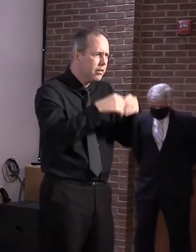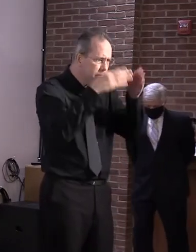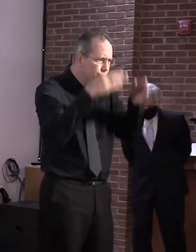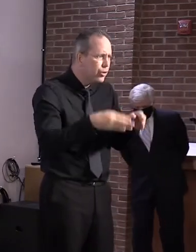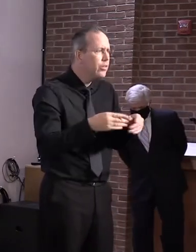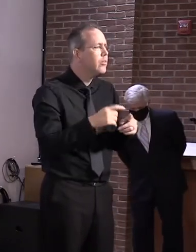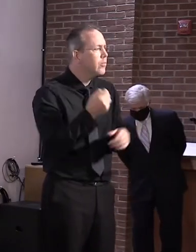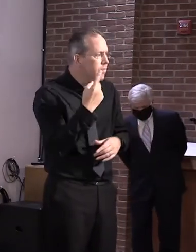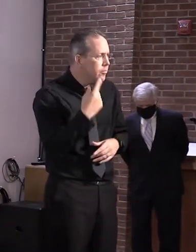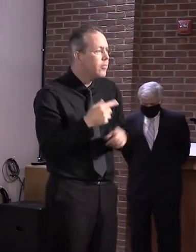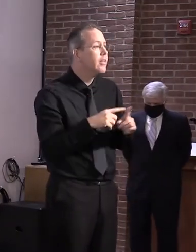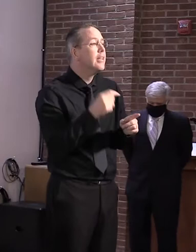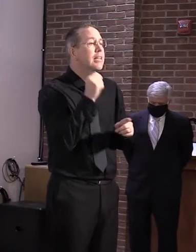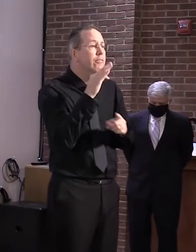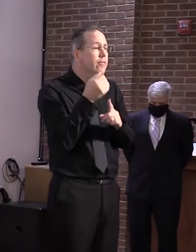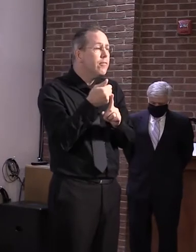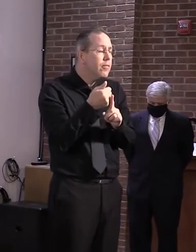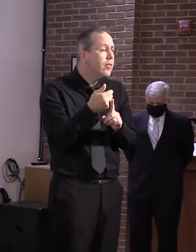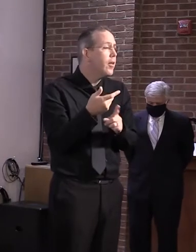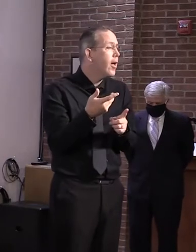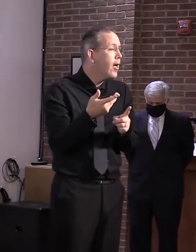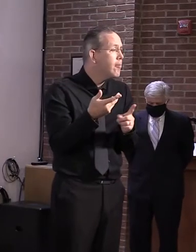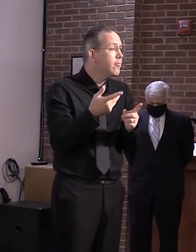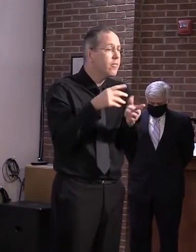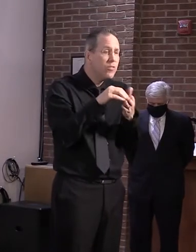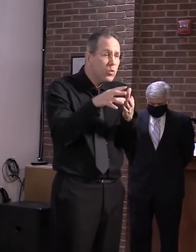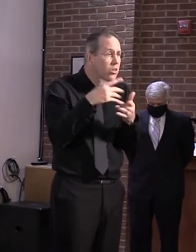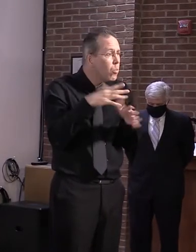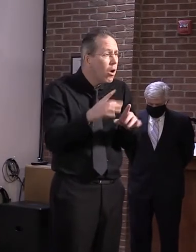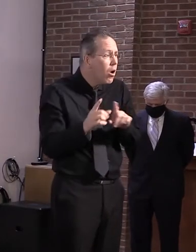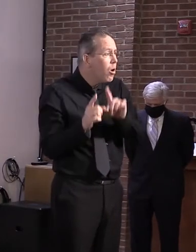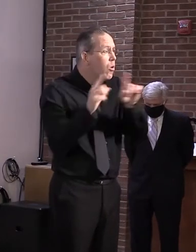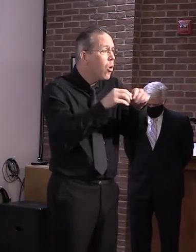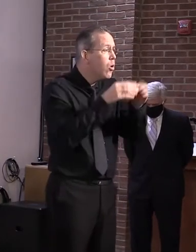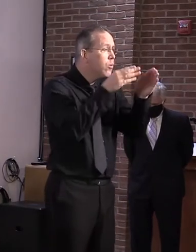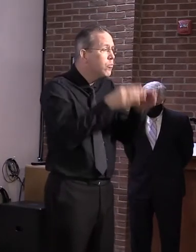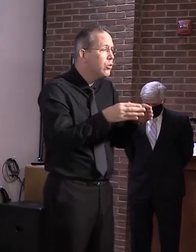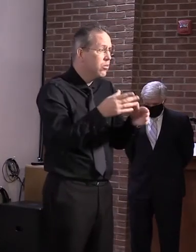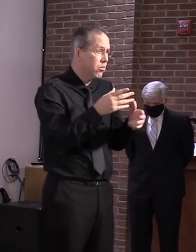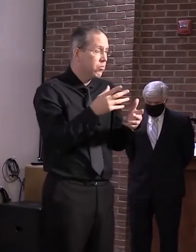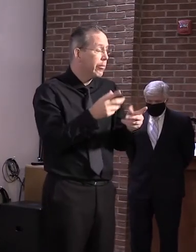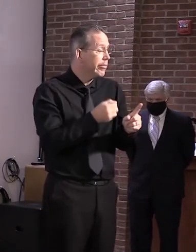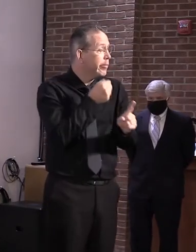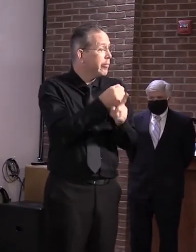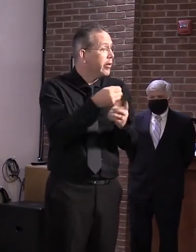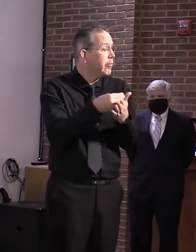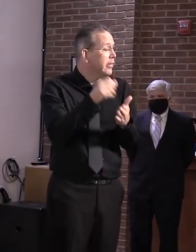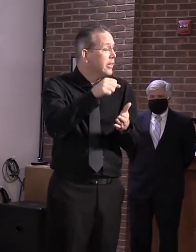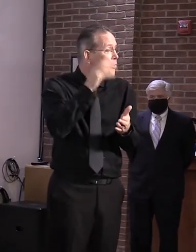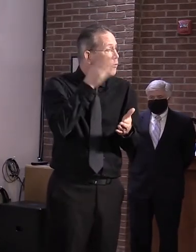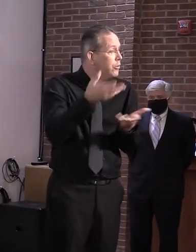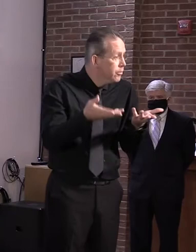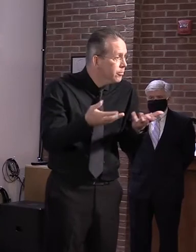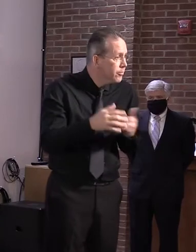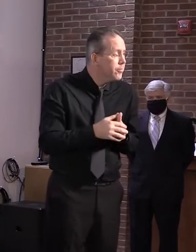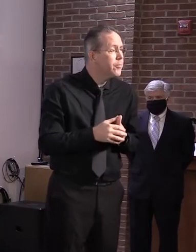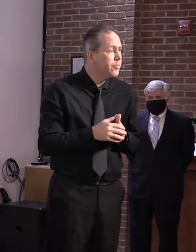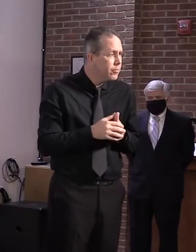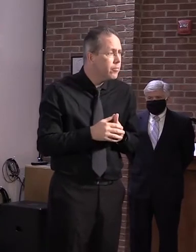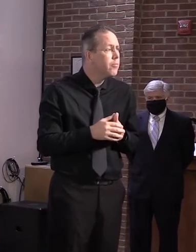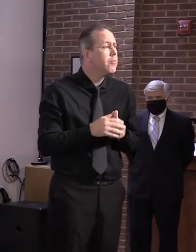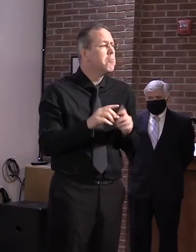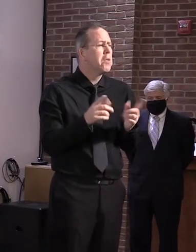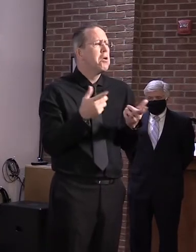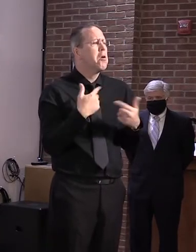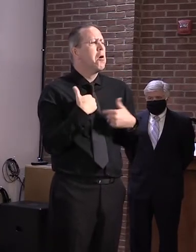all national issues and are important ones. So no, I would say it is true that some schools are under